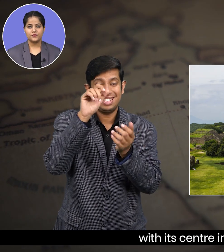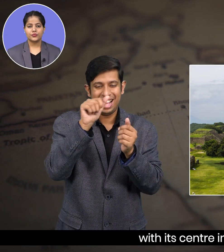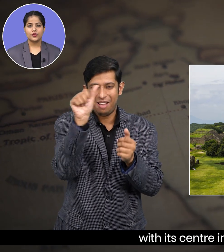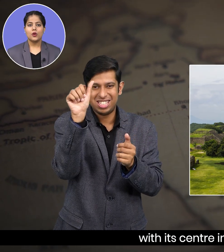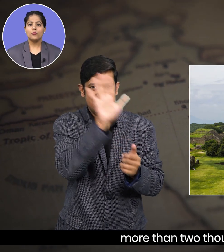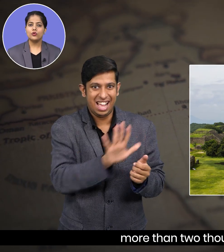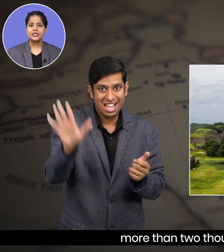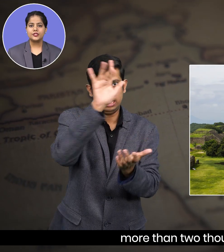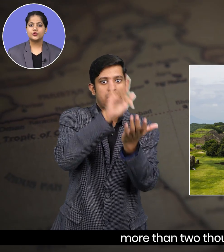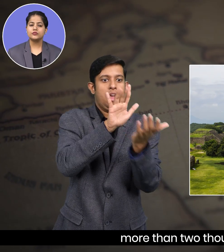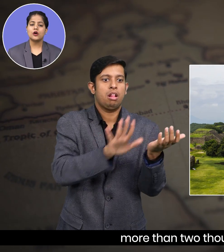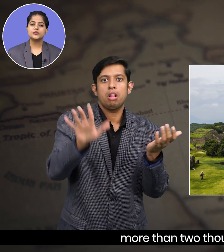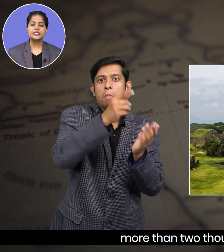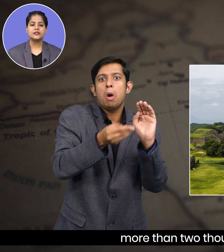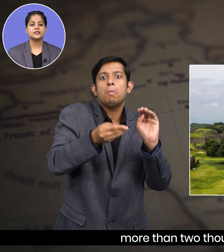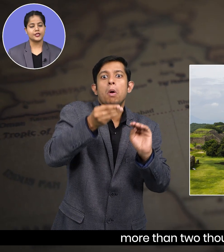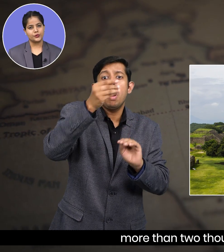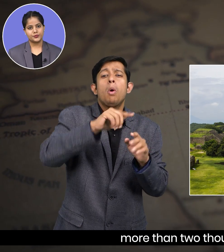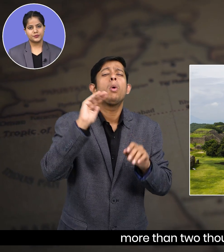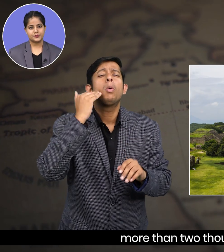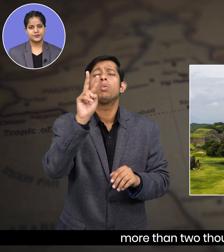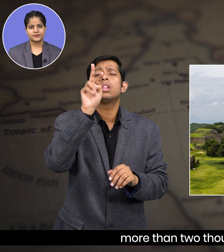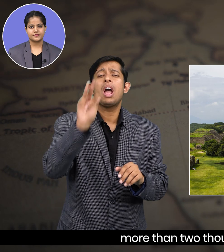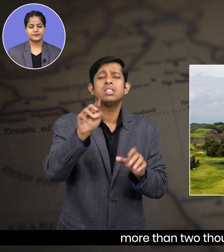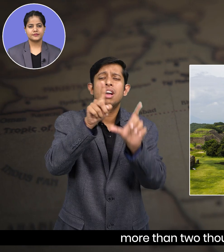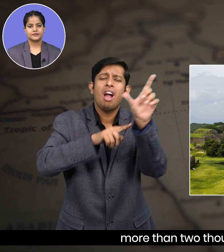Afghanistan more than 2000 years ago.